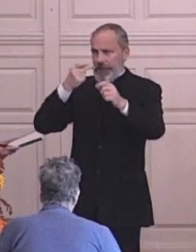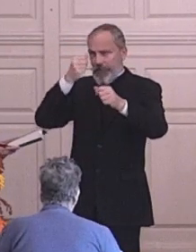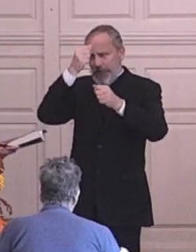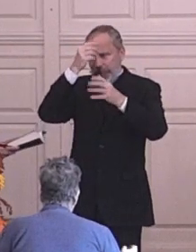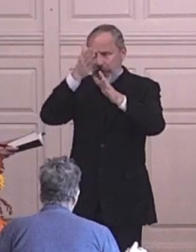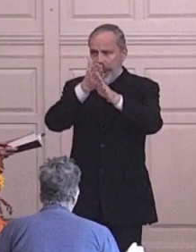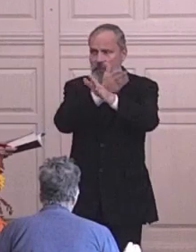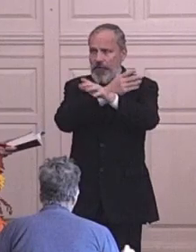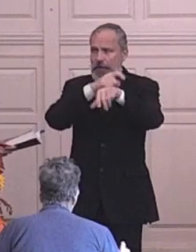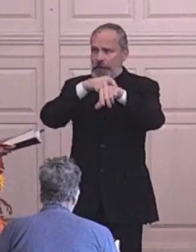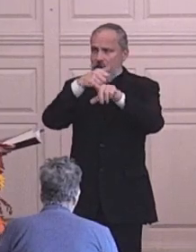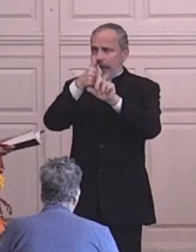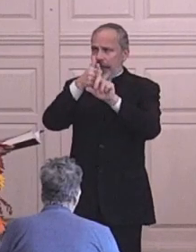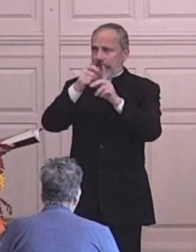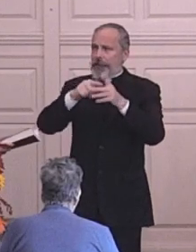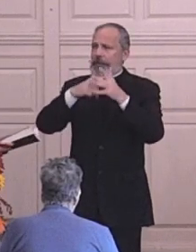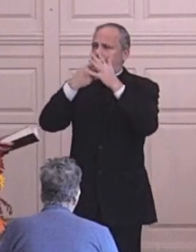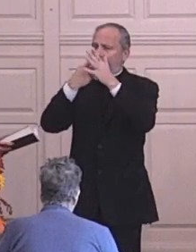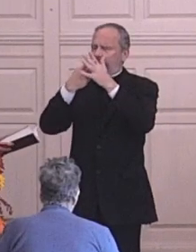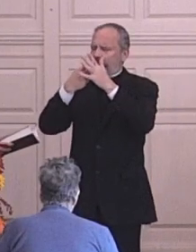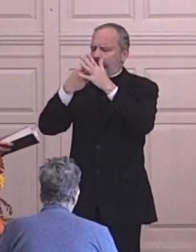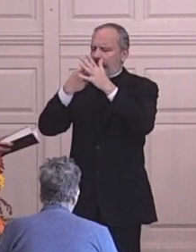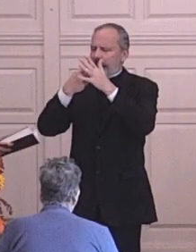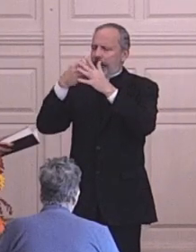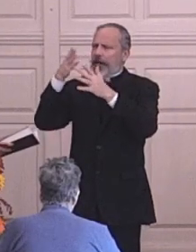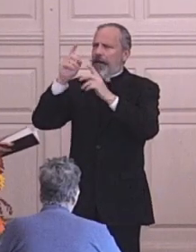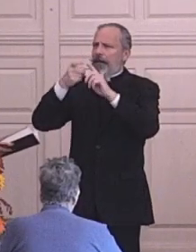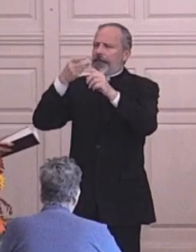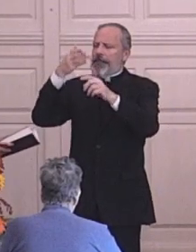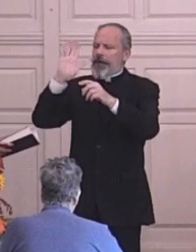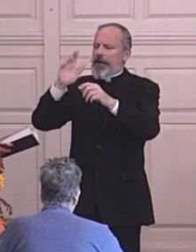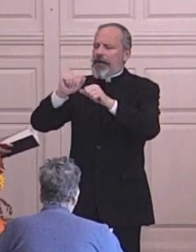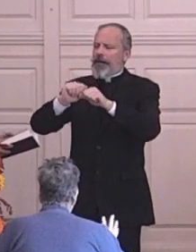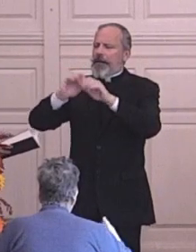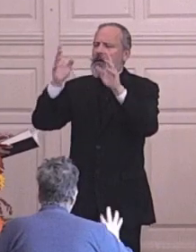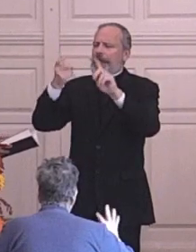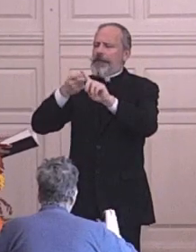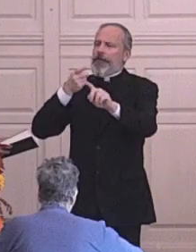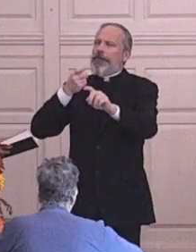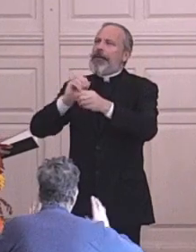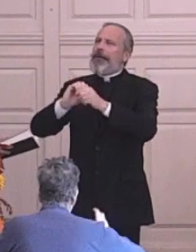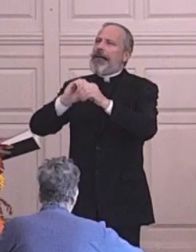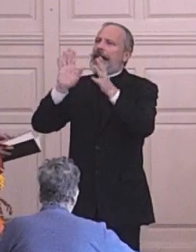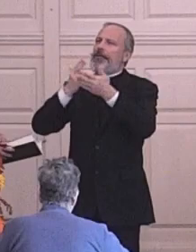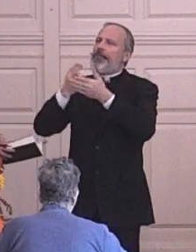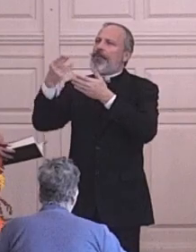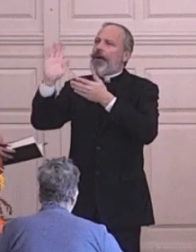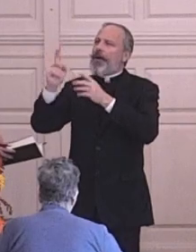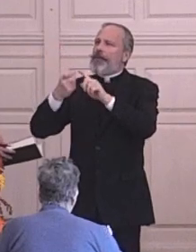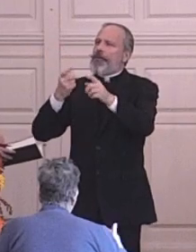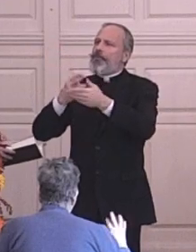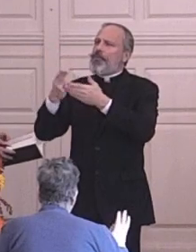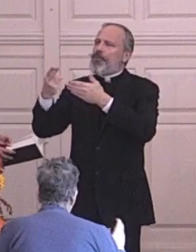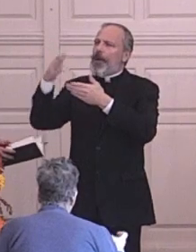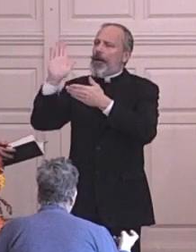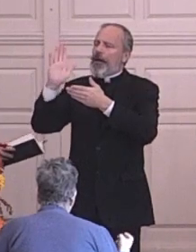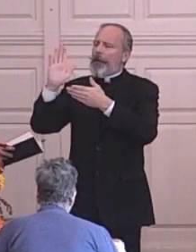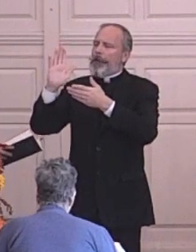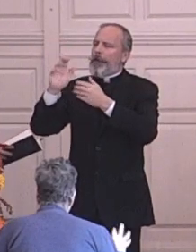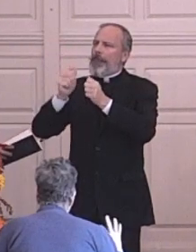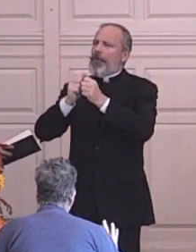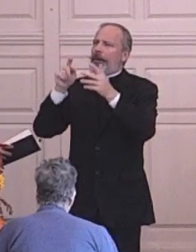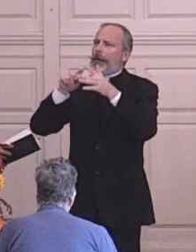of the Father before all ages, God from God, light from light, true God from true